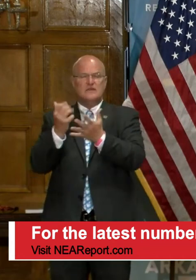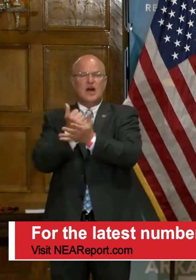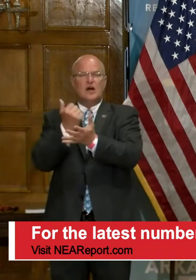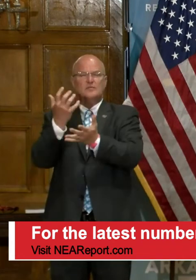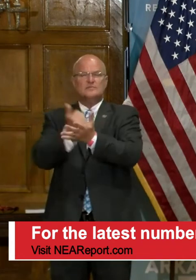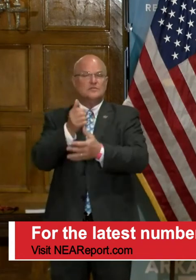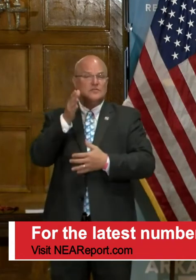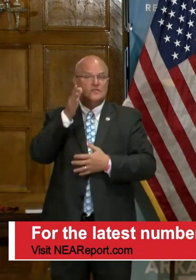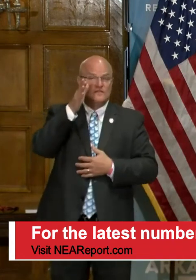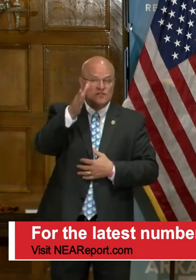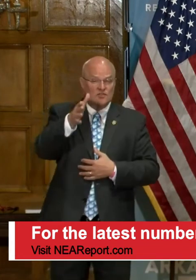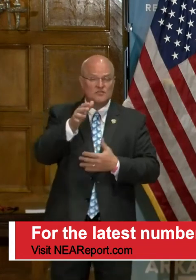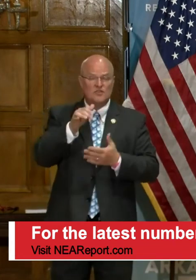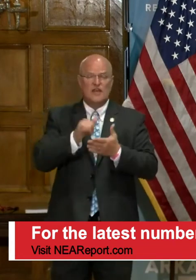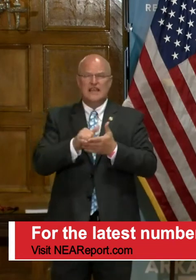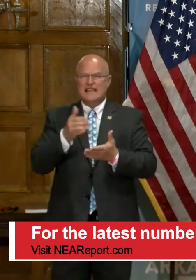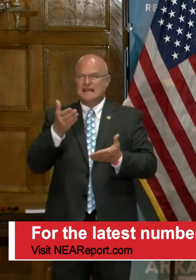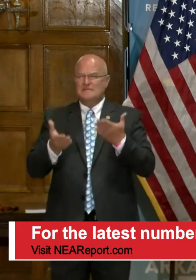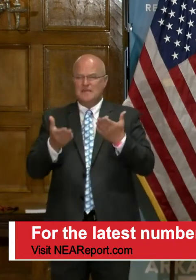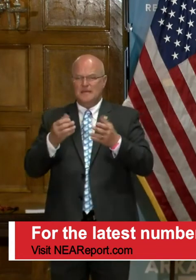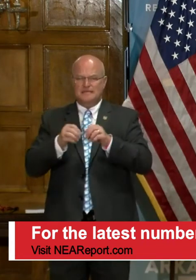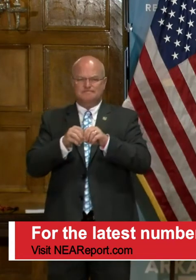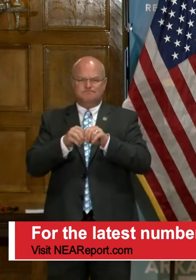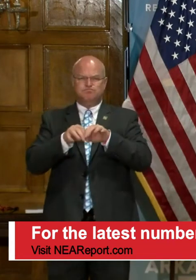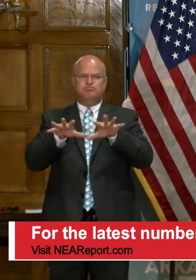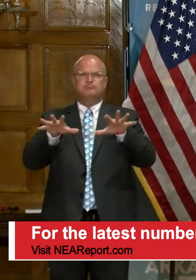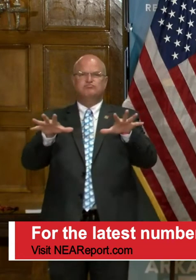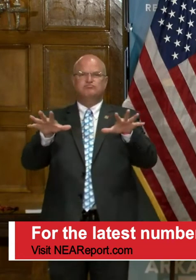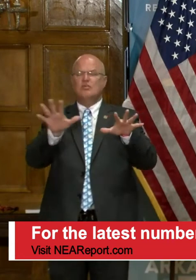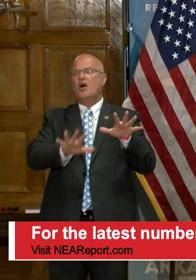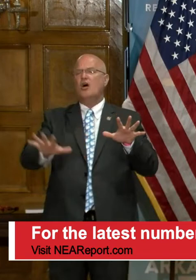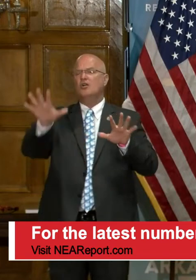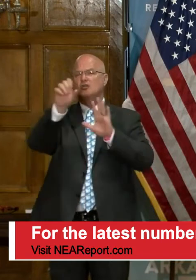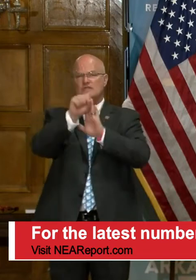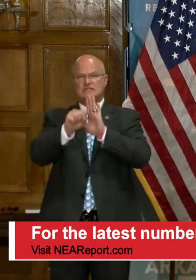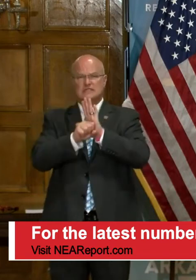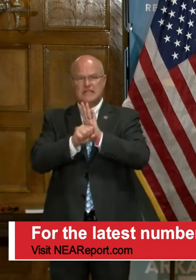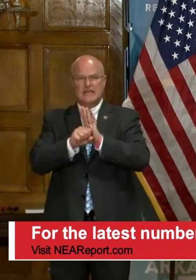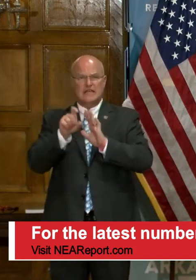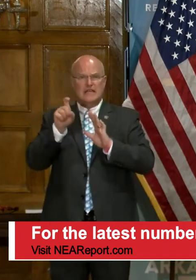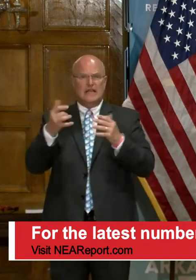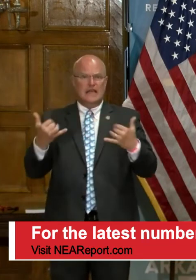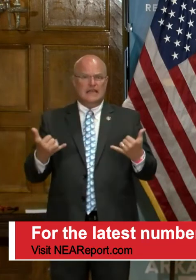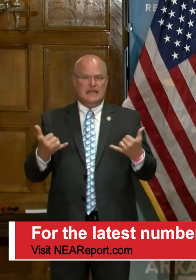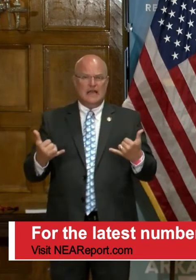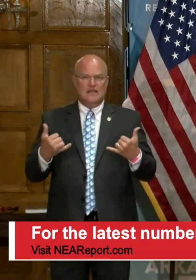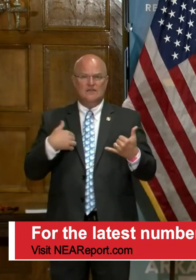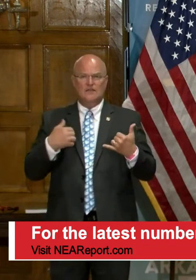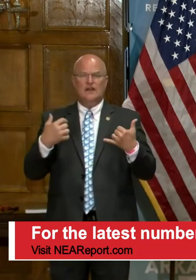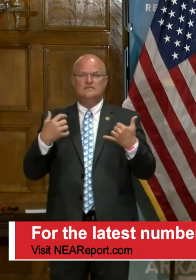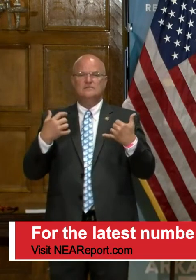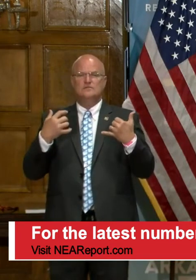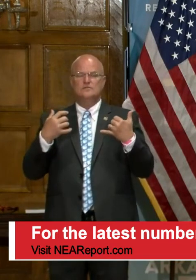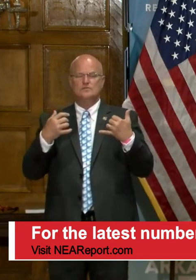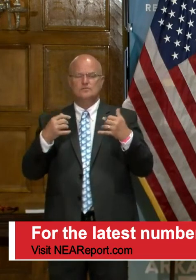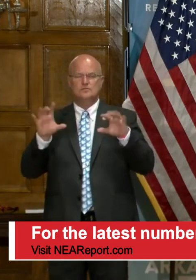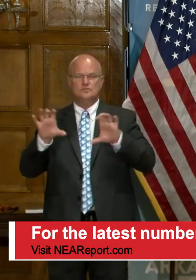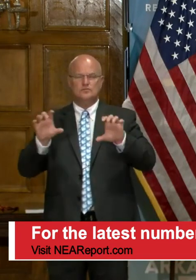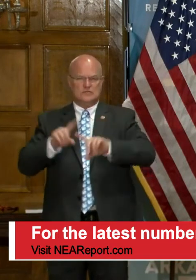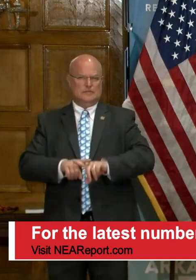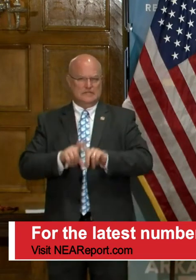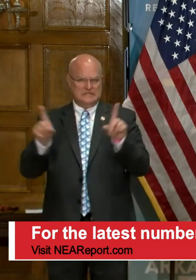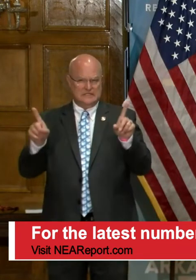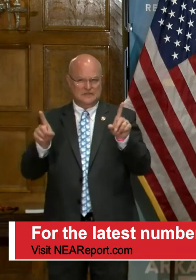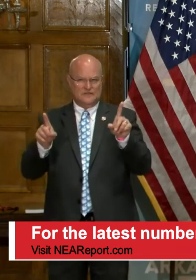opportunity in the future that there's an outbreak that is all over the state that you've got to retrench and do something